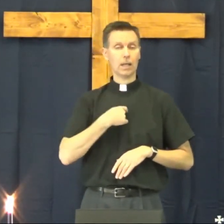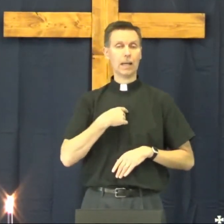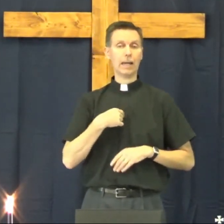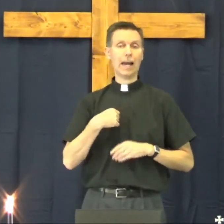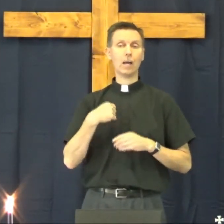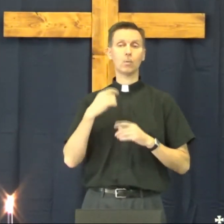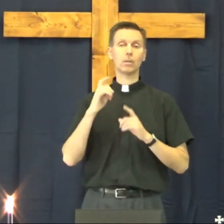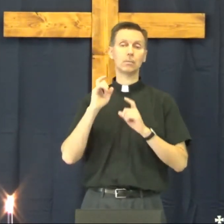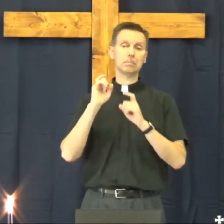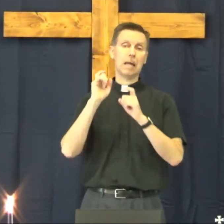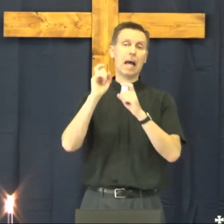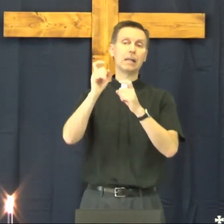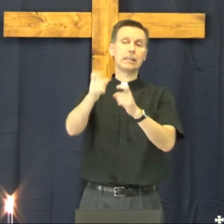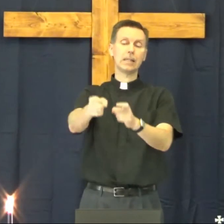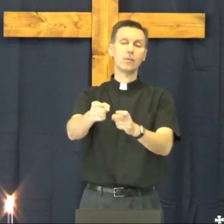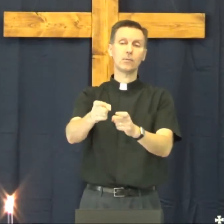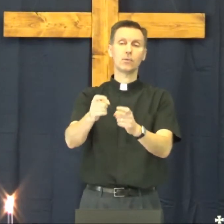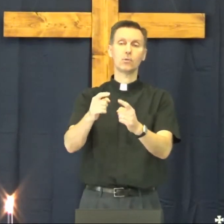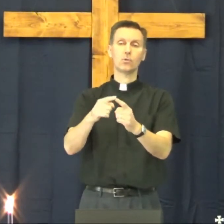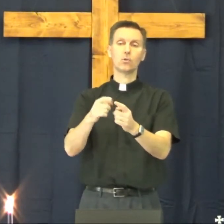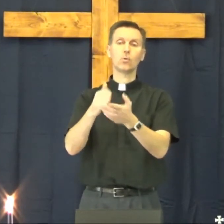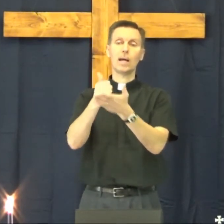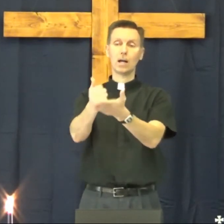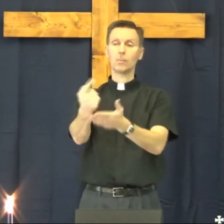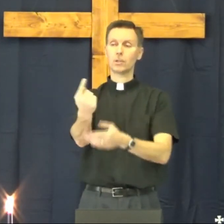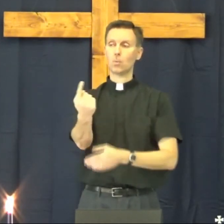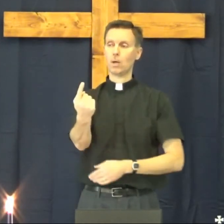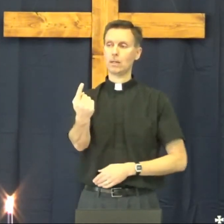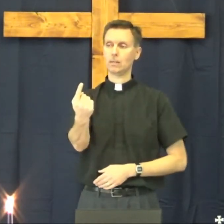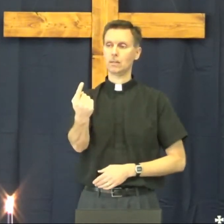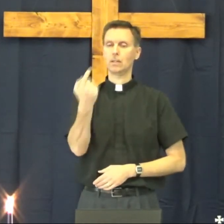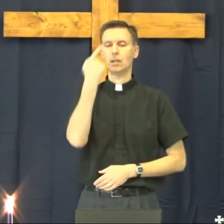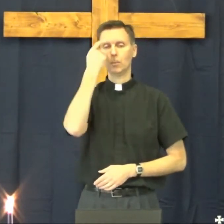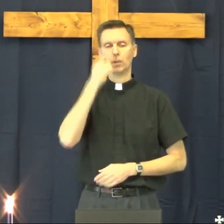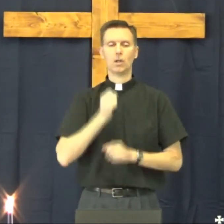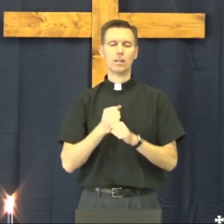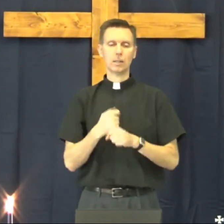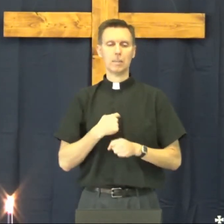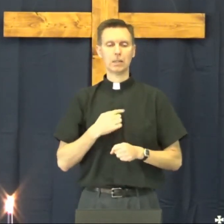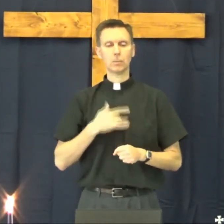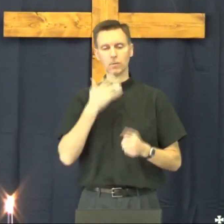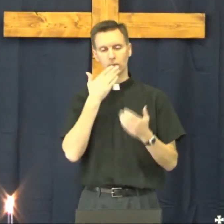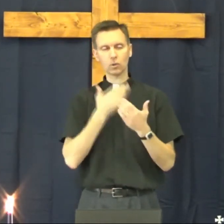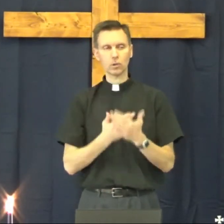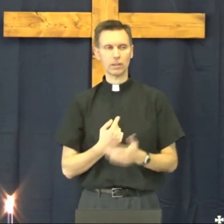and I will give to help someone because it makes me feel good.